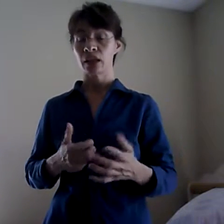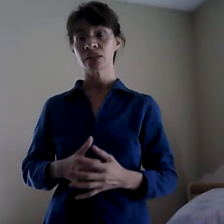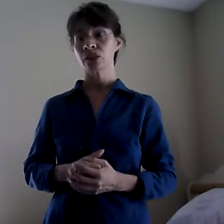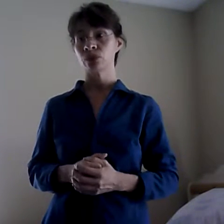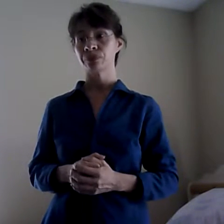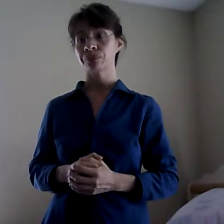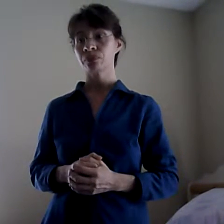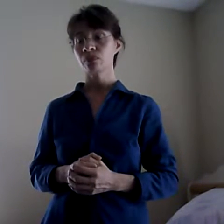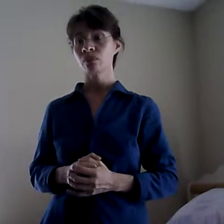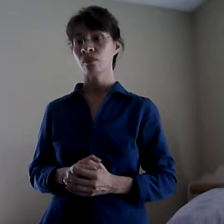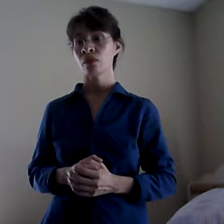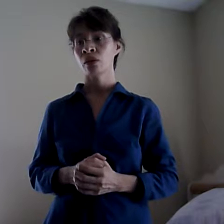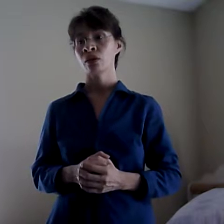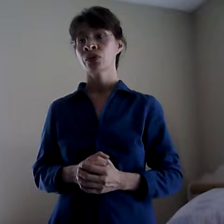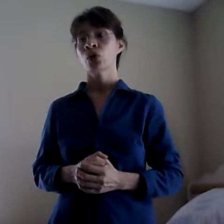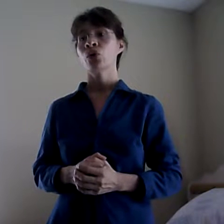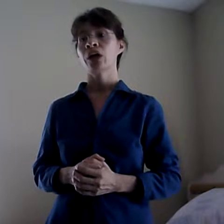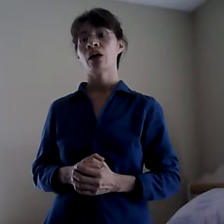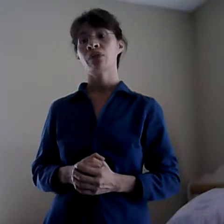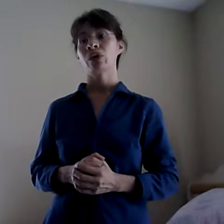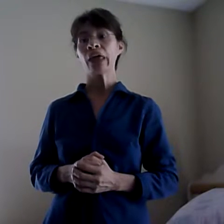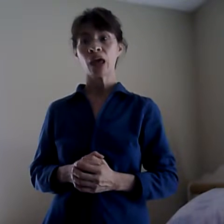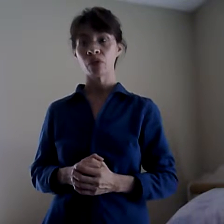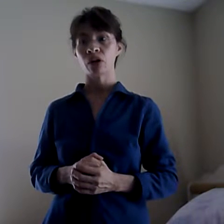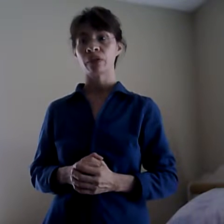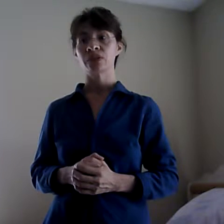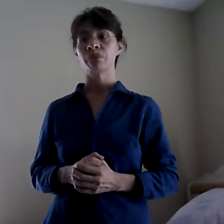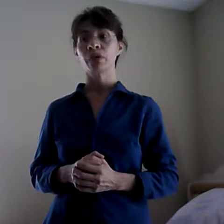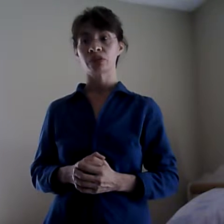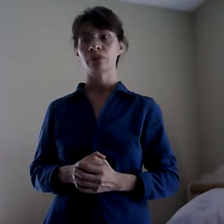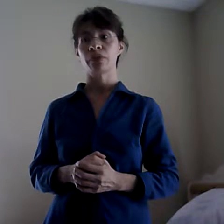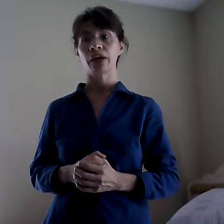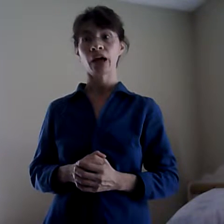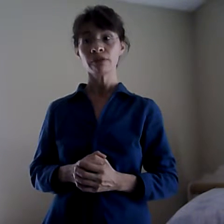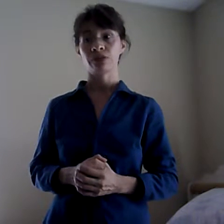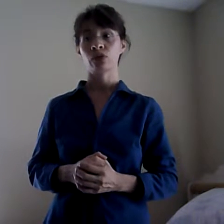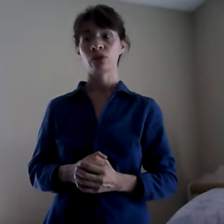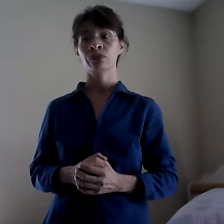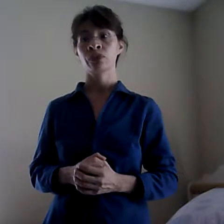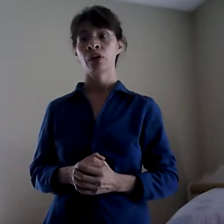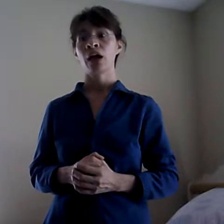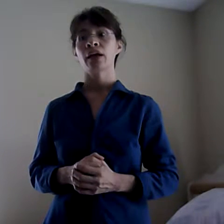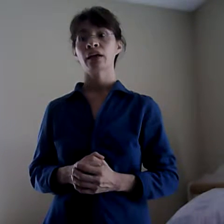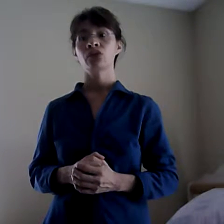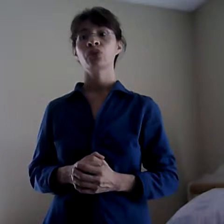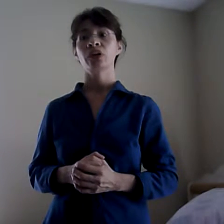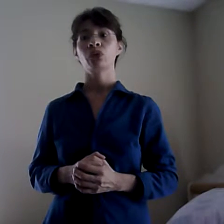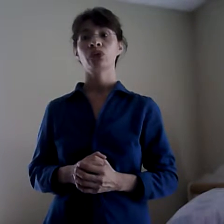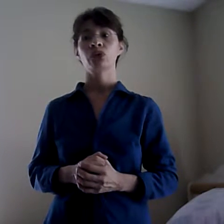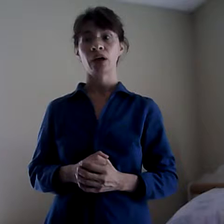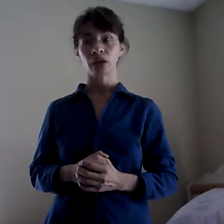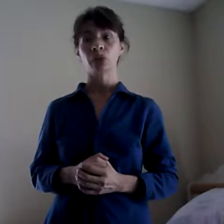text you. Or I have a web camera that's built in my iPhone. I can communicate with you that